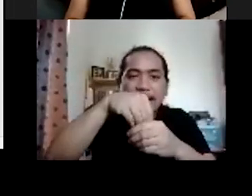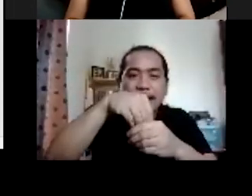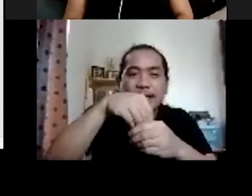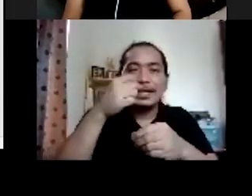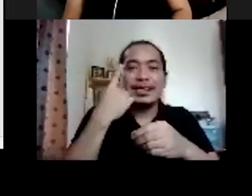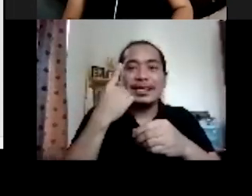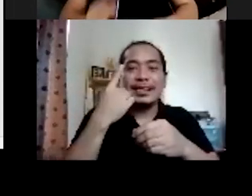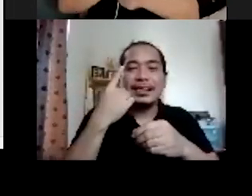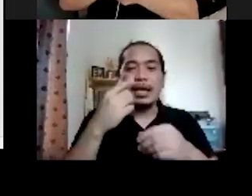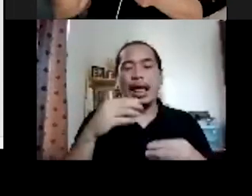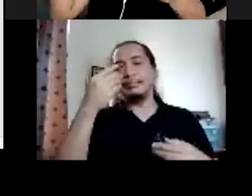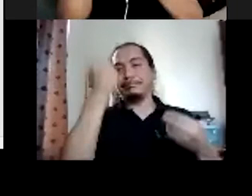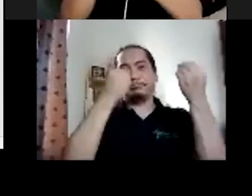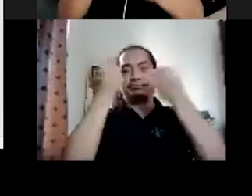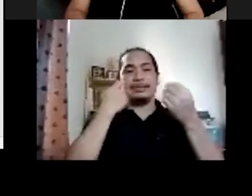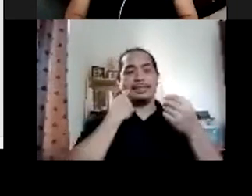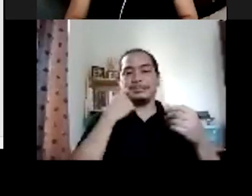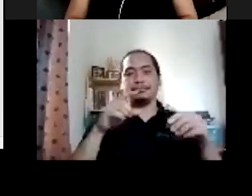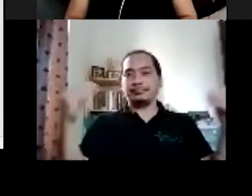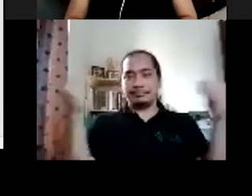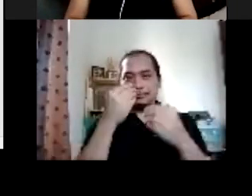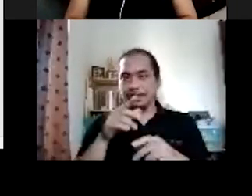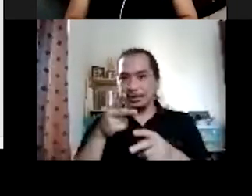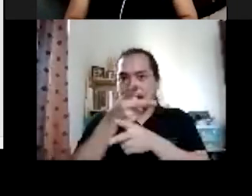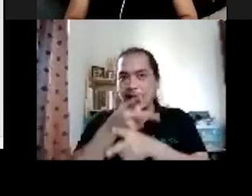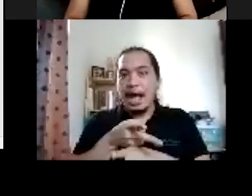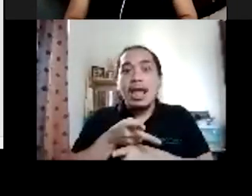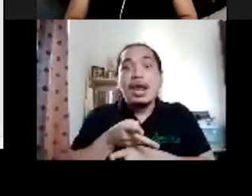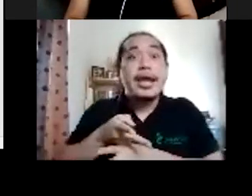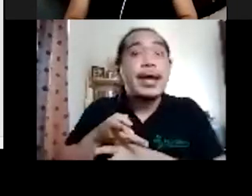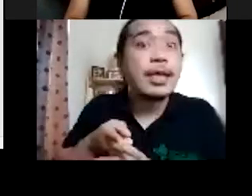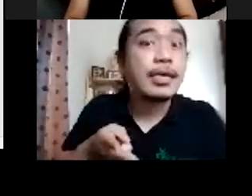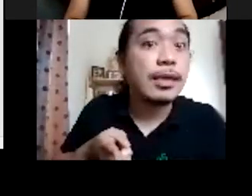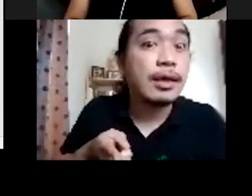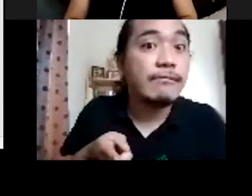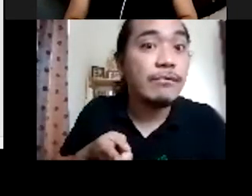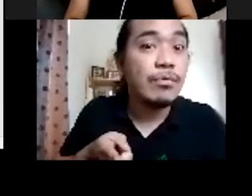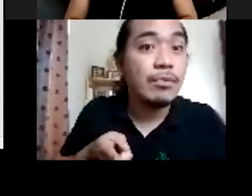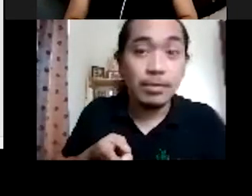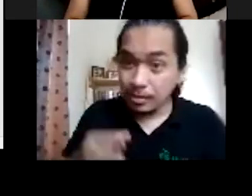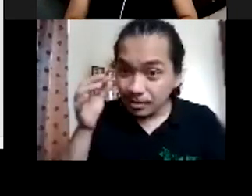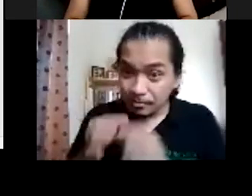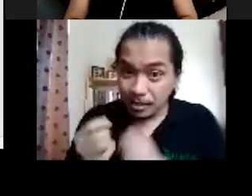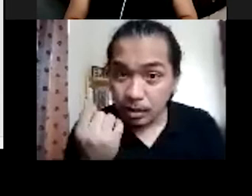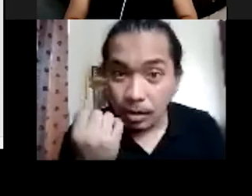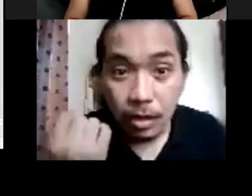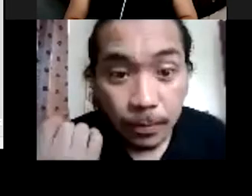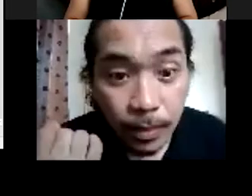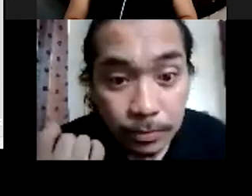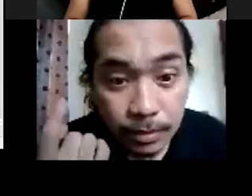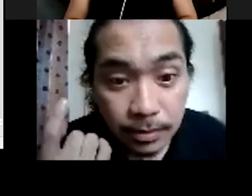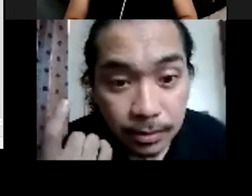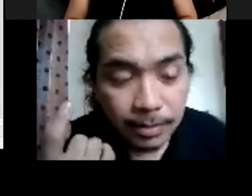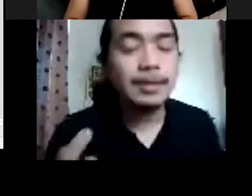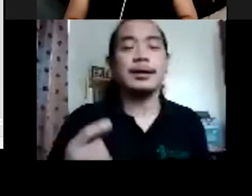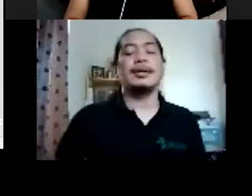for the main clause. And when I was looking at that question, I was thinking it was